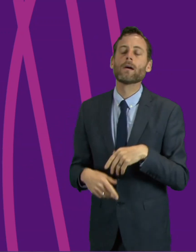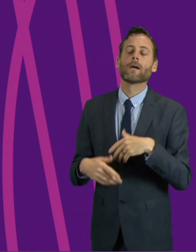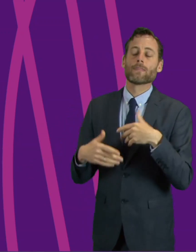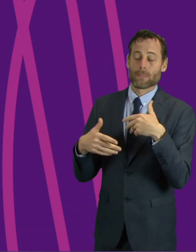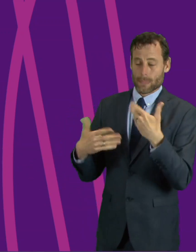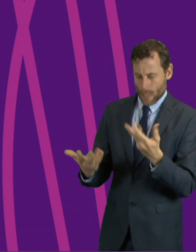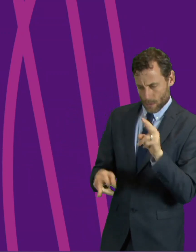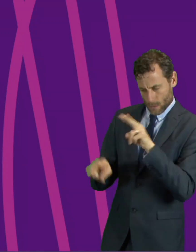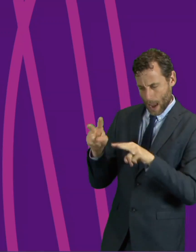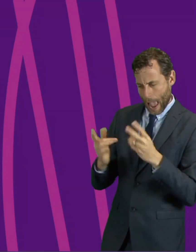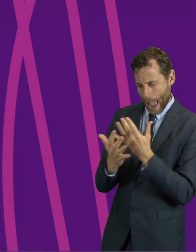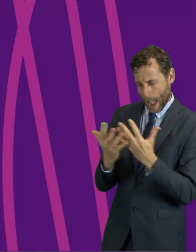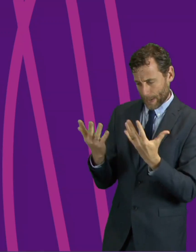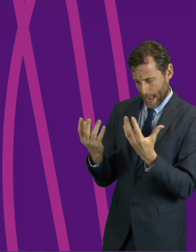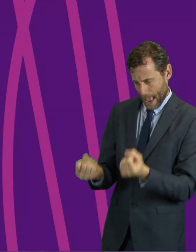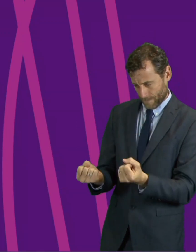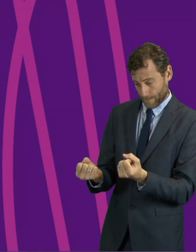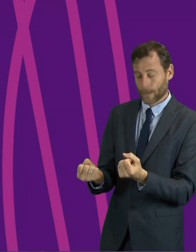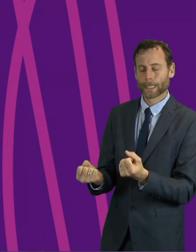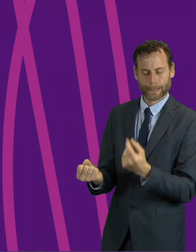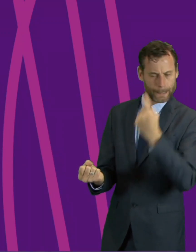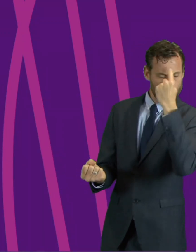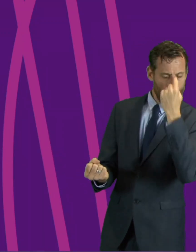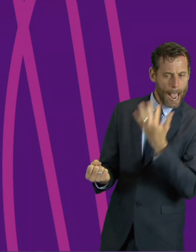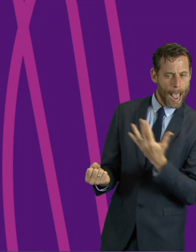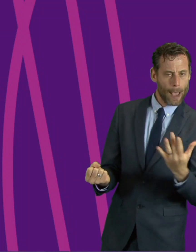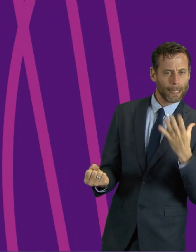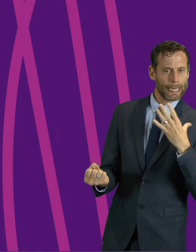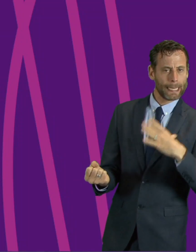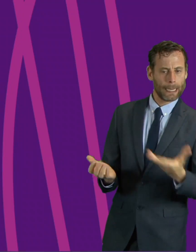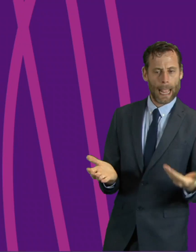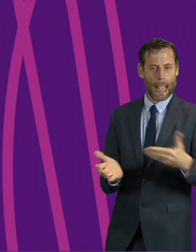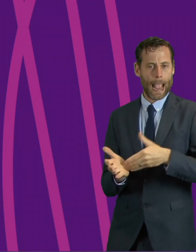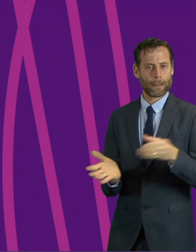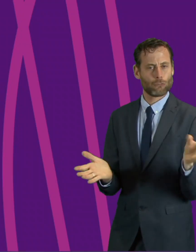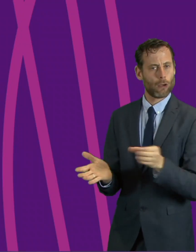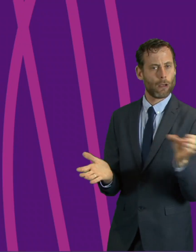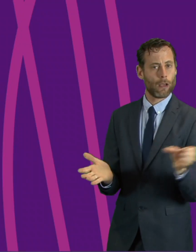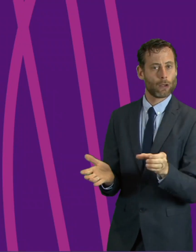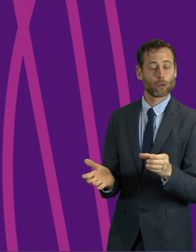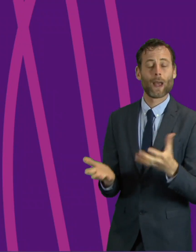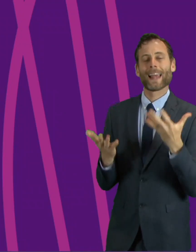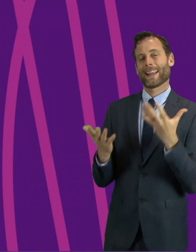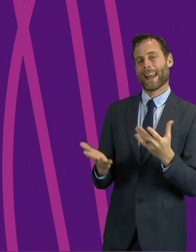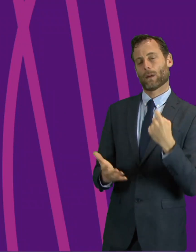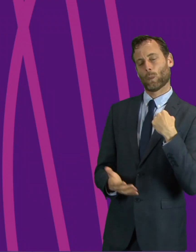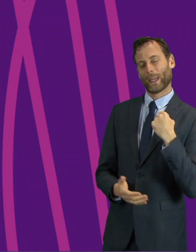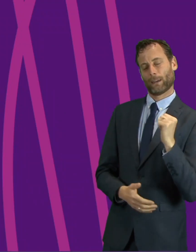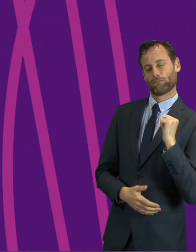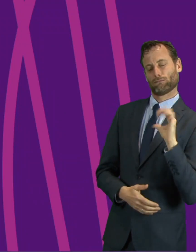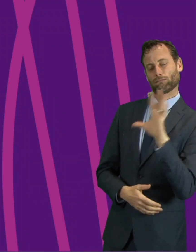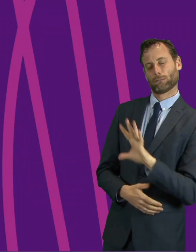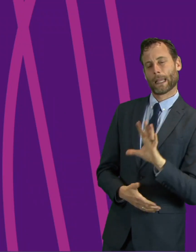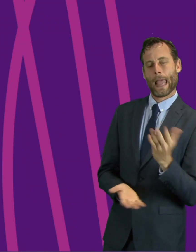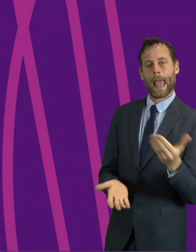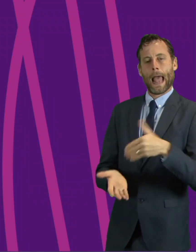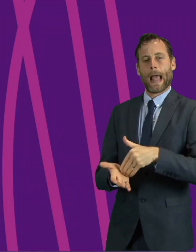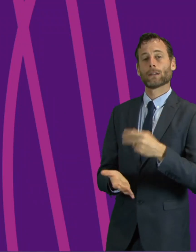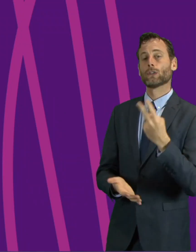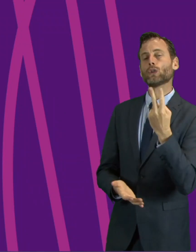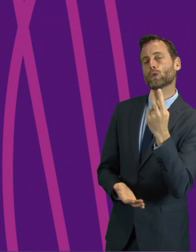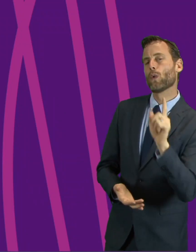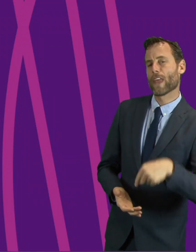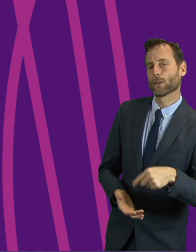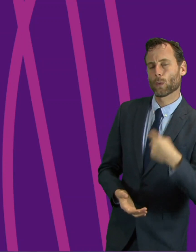more certainty how many additionally we will require to recruit. But 2,000 is our best estimate right now of the additional requirement that